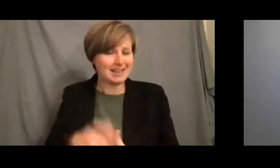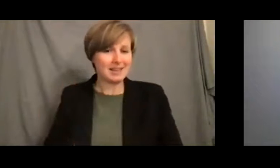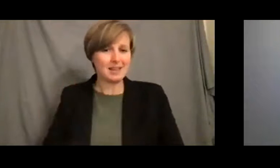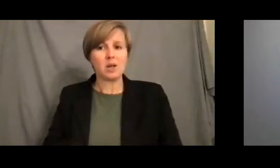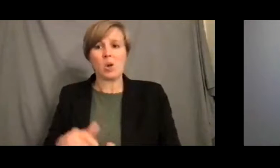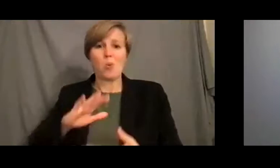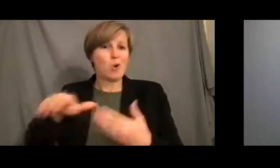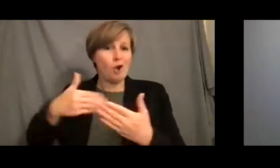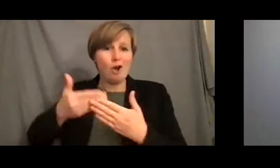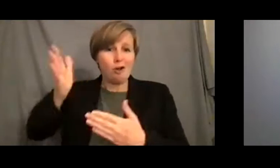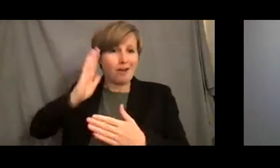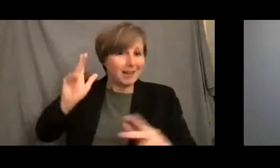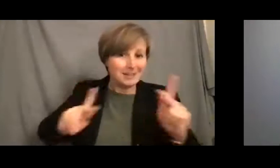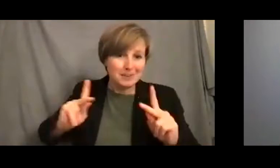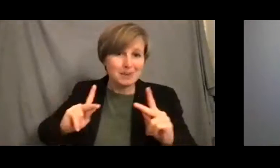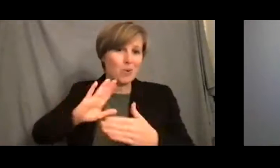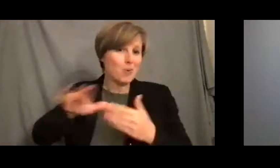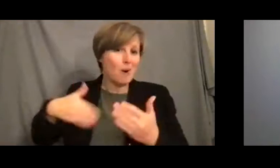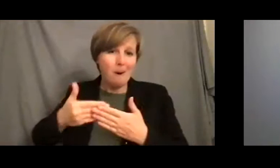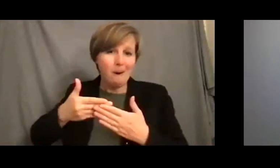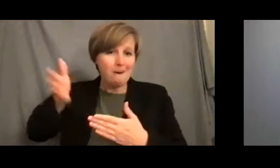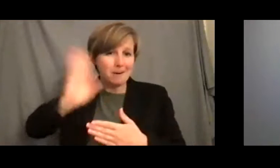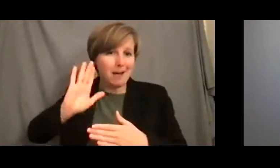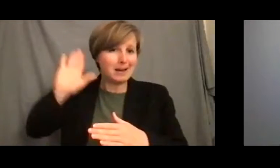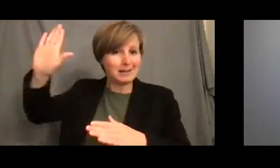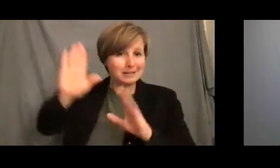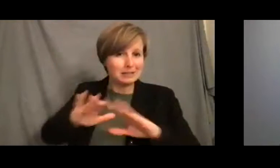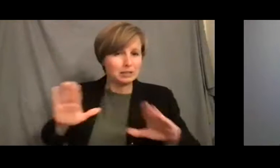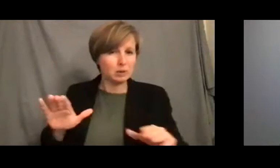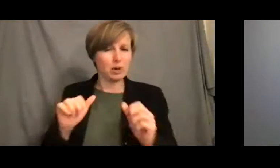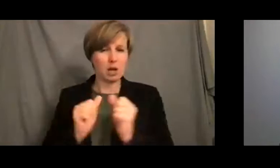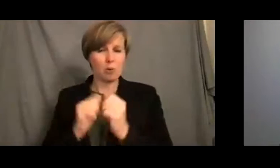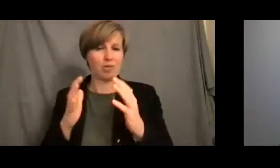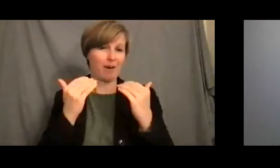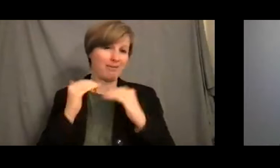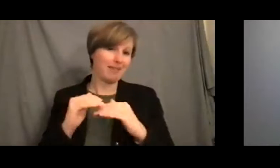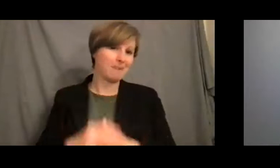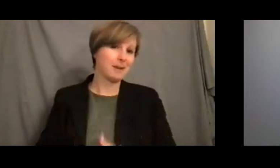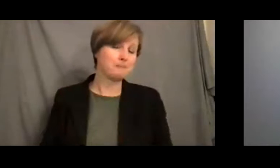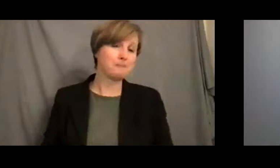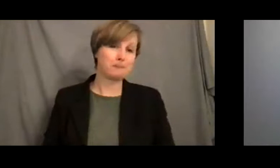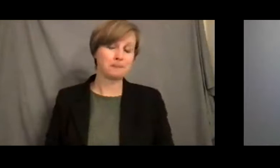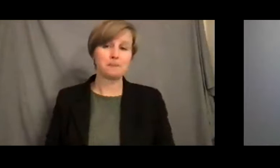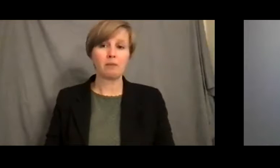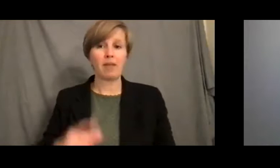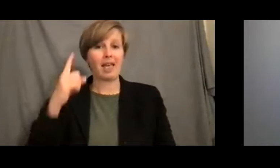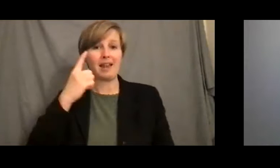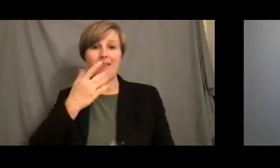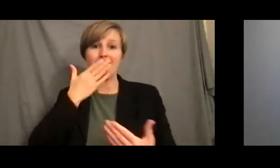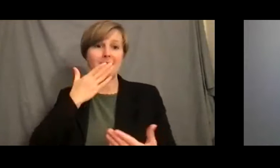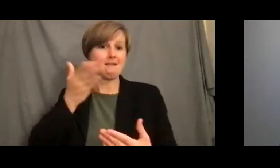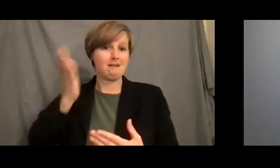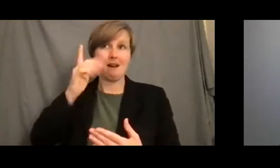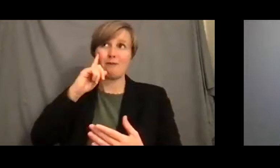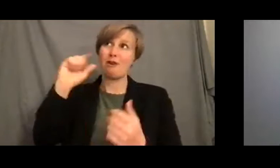all God's people. We're all God's children, and without limit. And, you know, and I thank God for all the gifts I've been